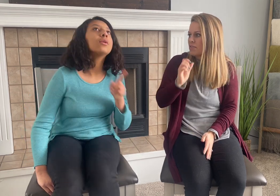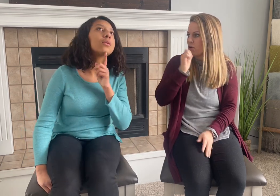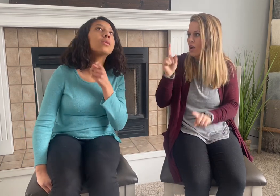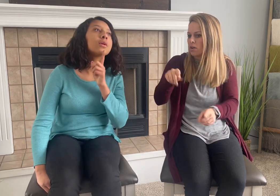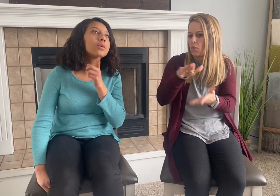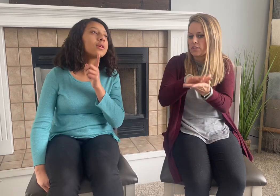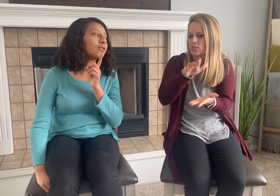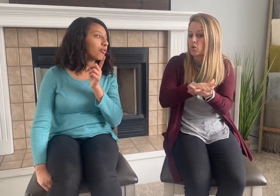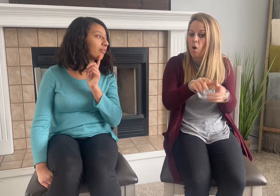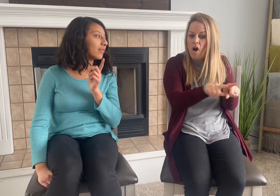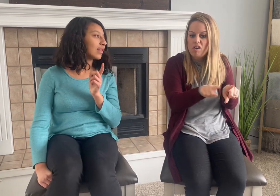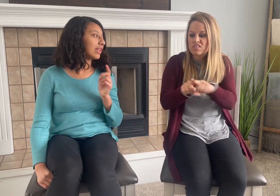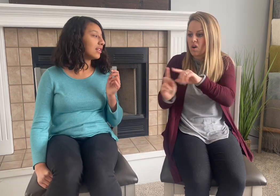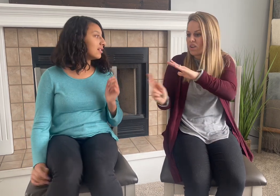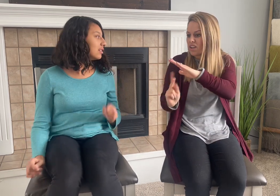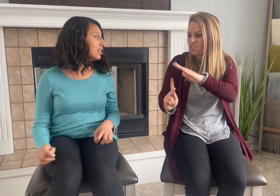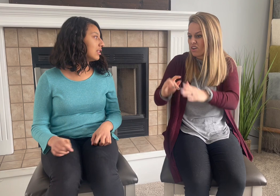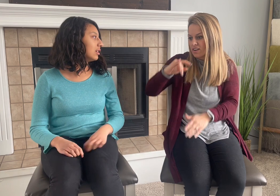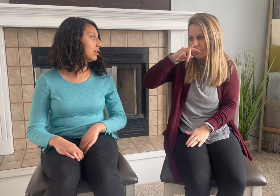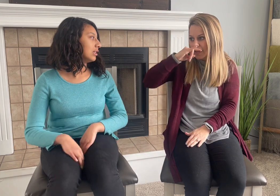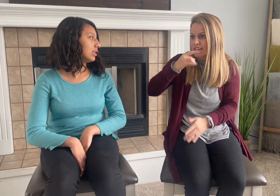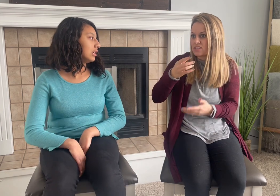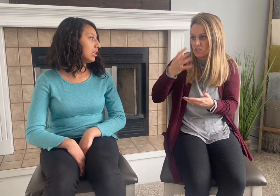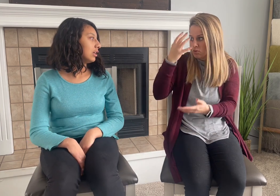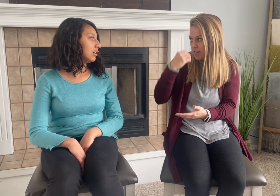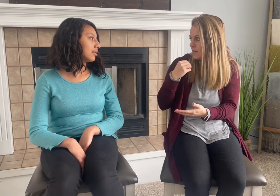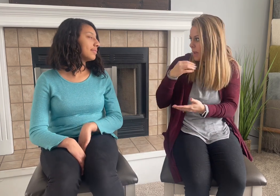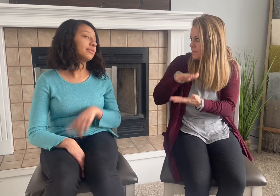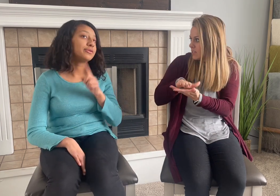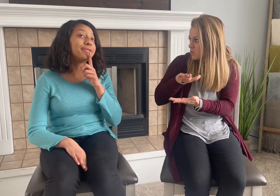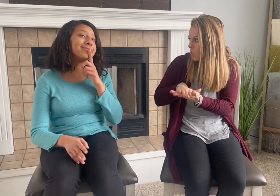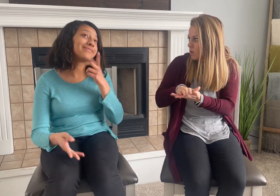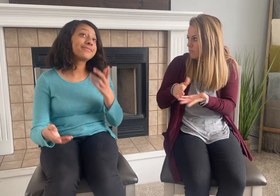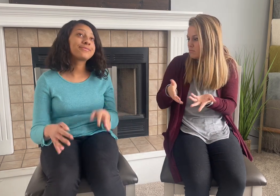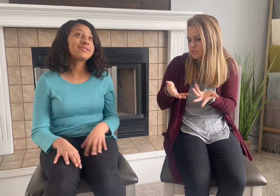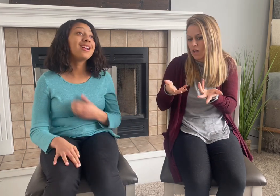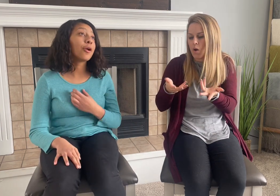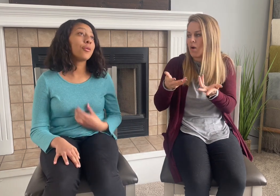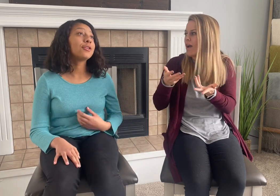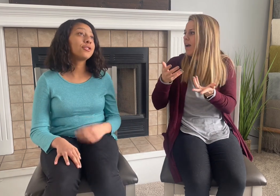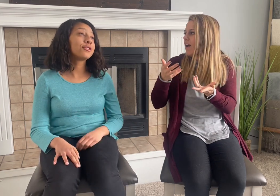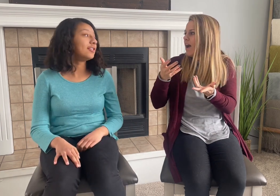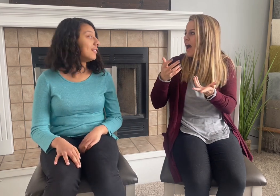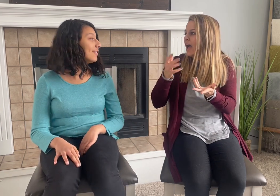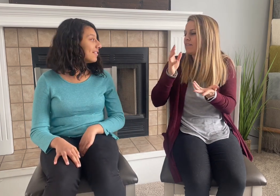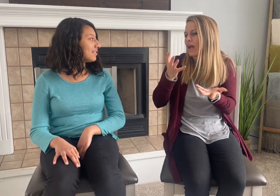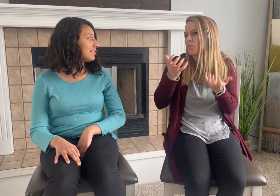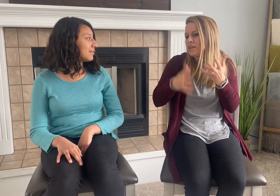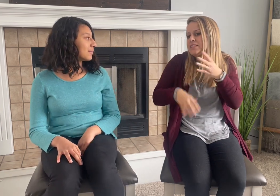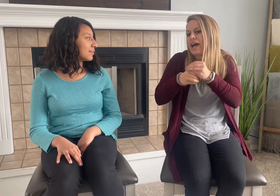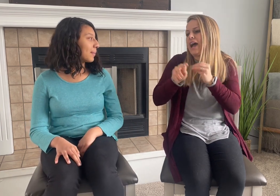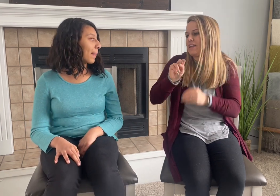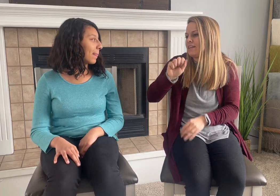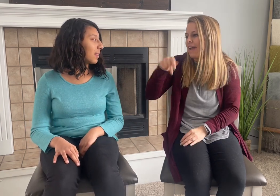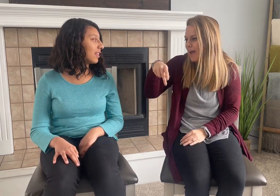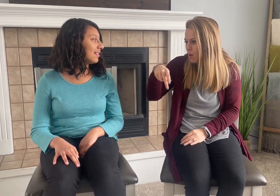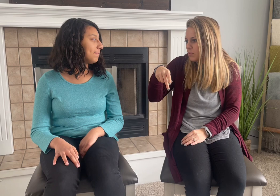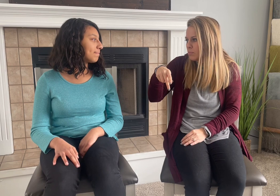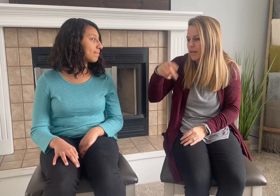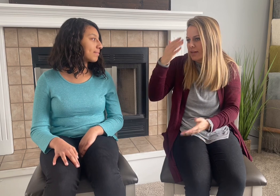they're not going to school. Also kindergarten kids do take naps at school. So I wanted to add in nap, but I